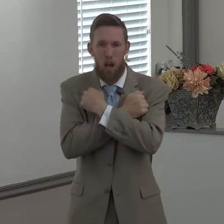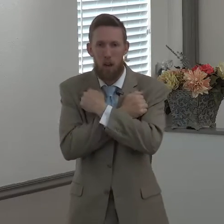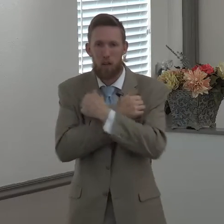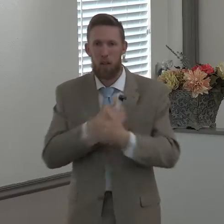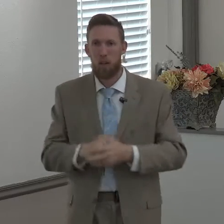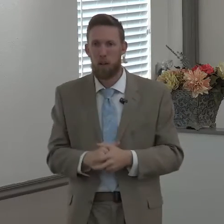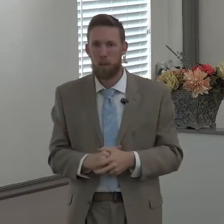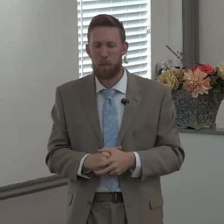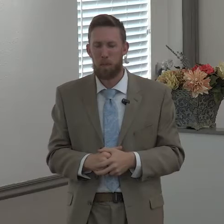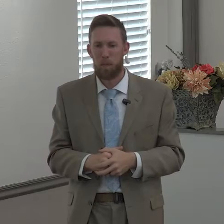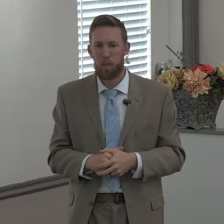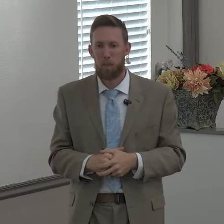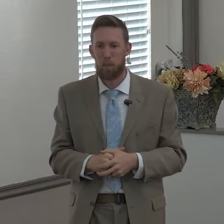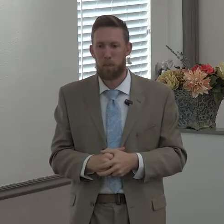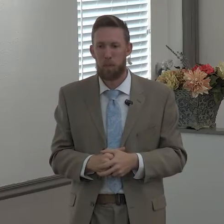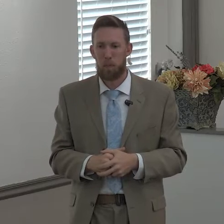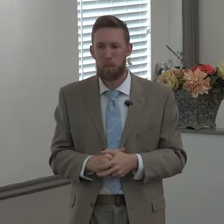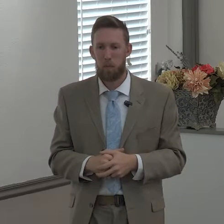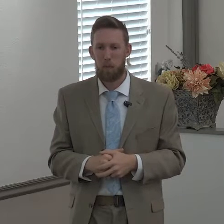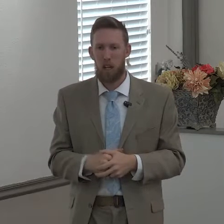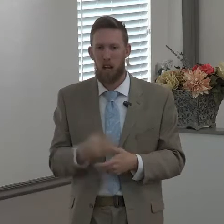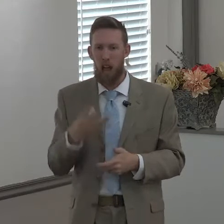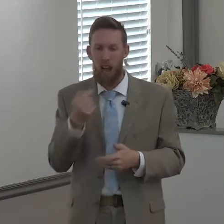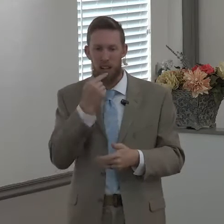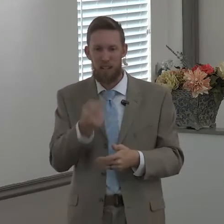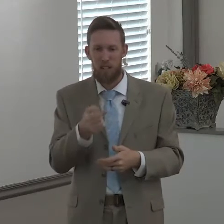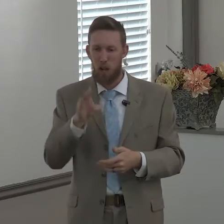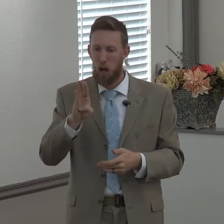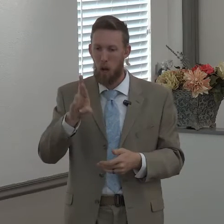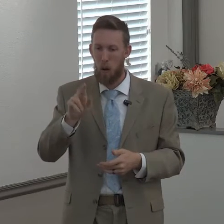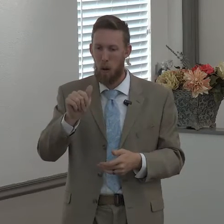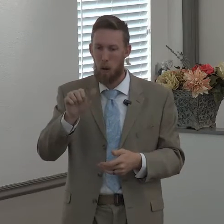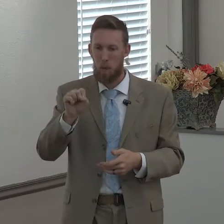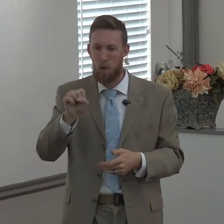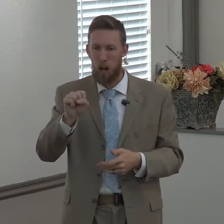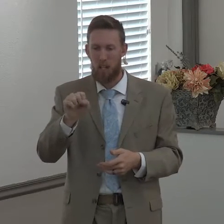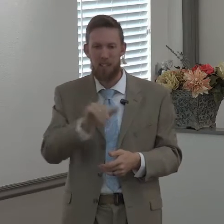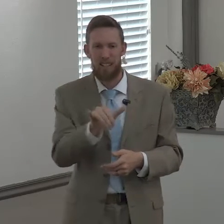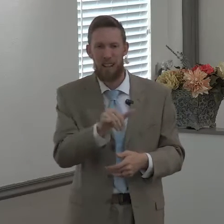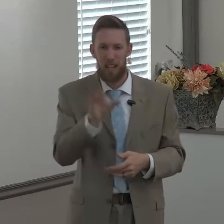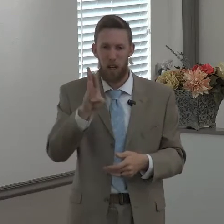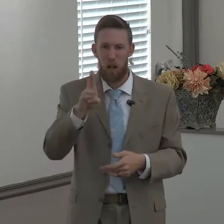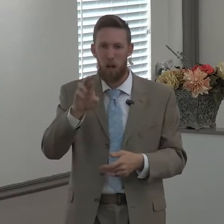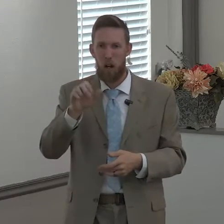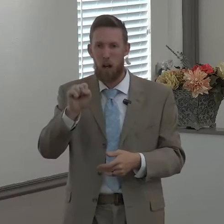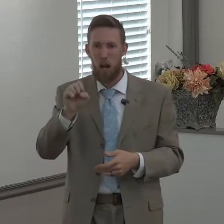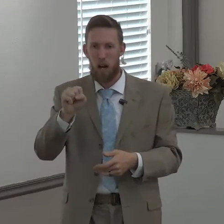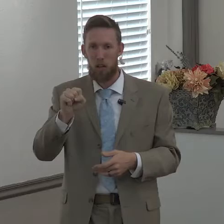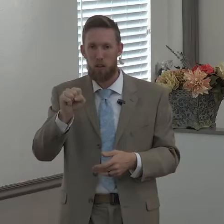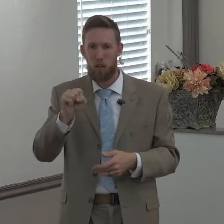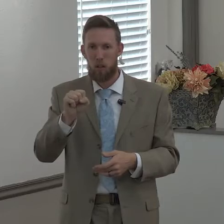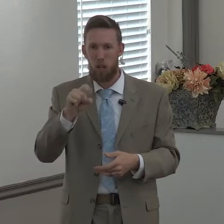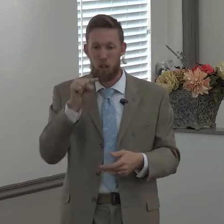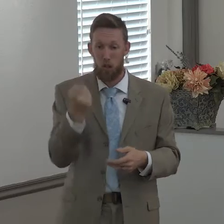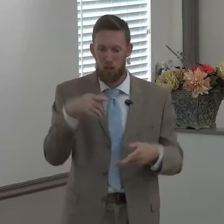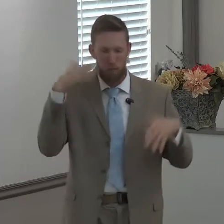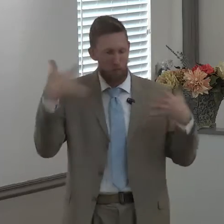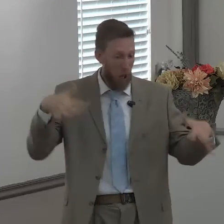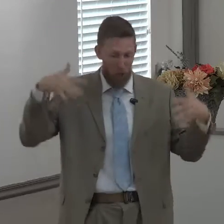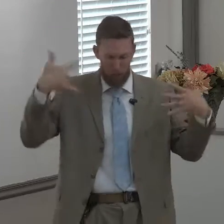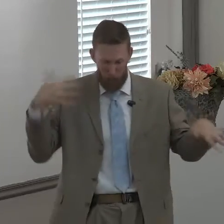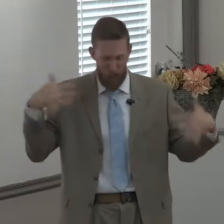a clanging cymbal. Oh man, how irritating is that? Cymbals are great when they're mixed with